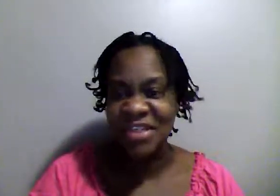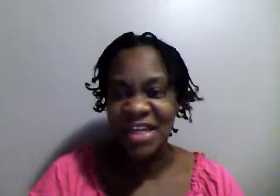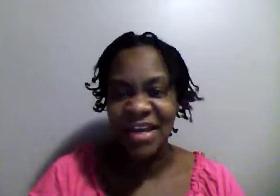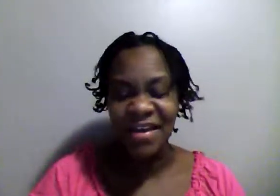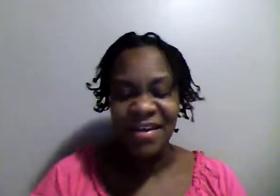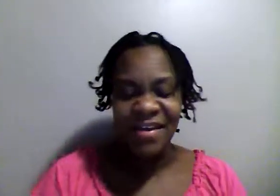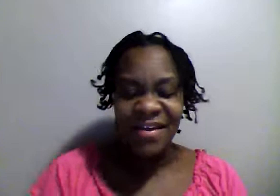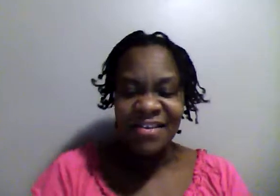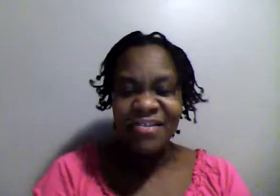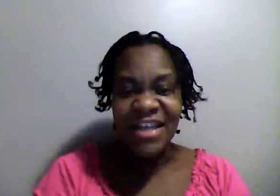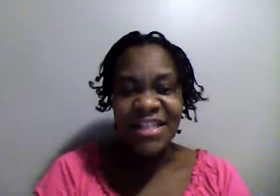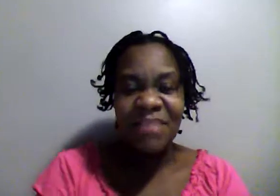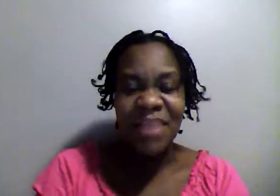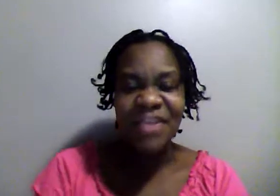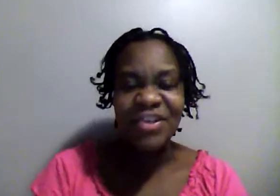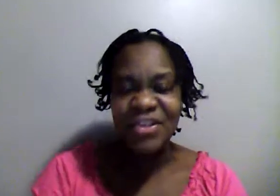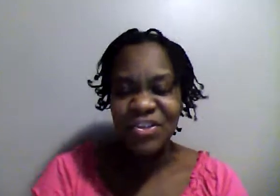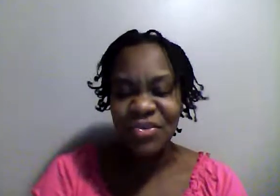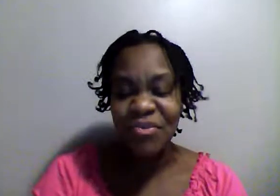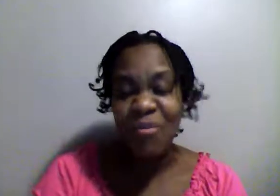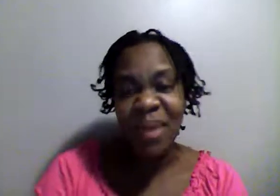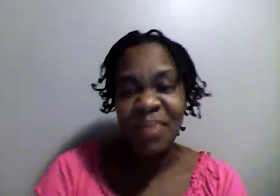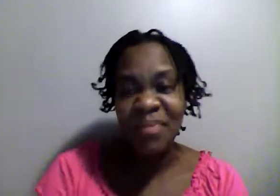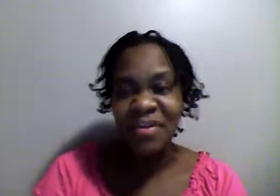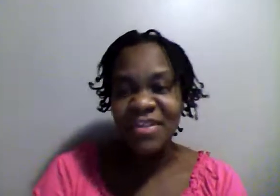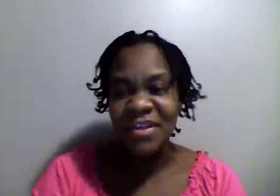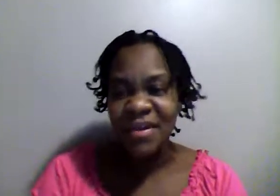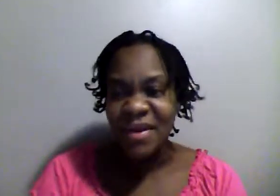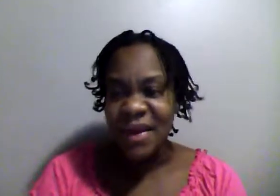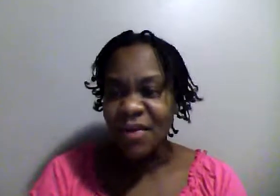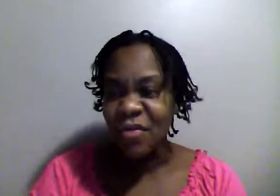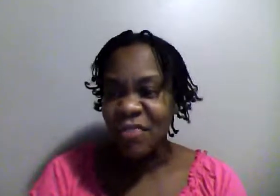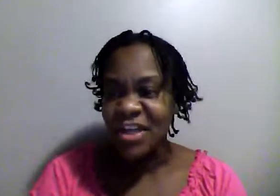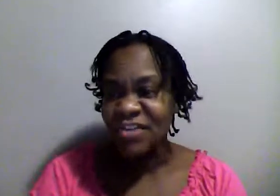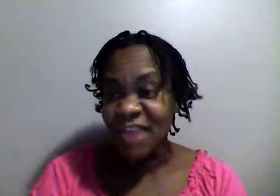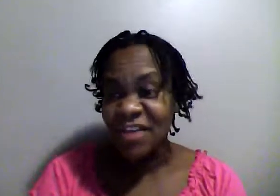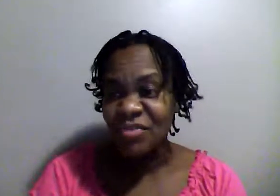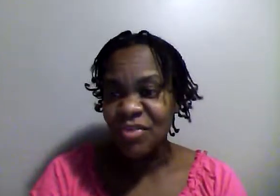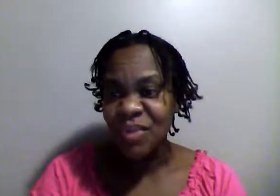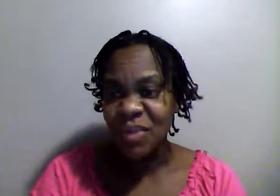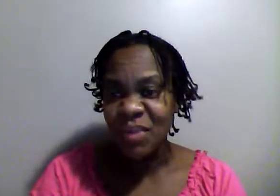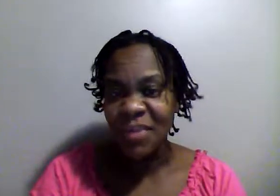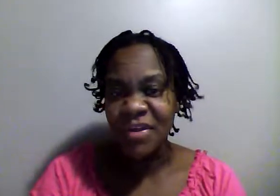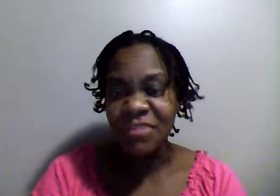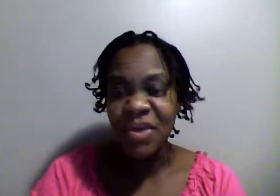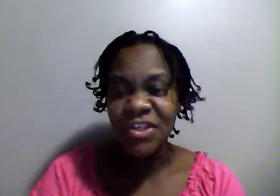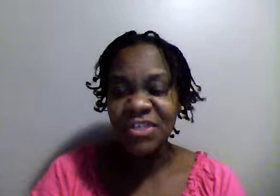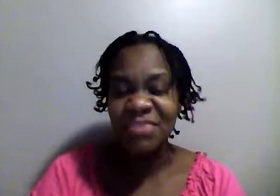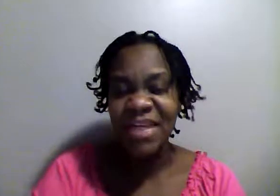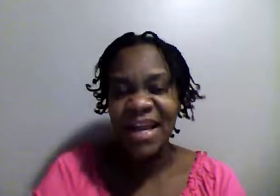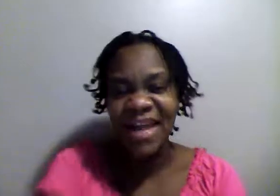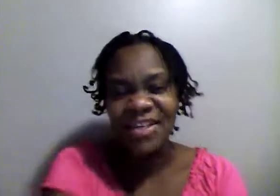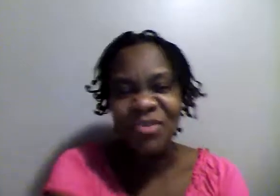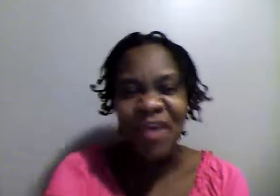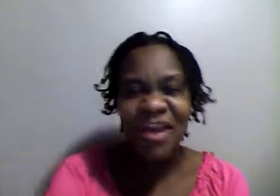take drastic measures to grow my peppers. I don't really try to grow sweet peppers much, but I like to grow hot